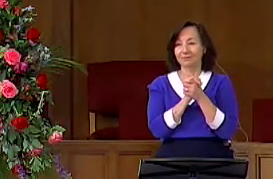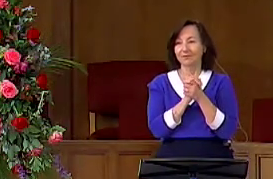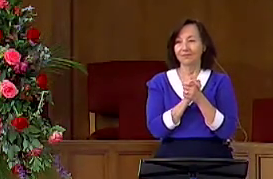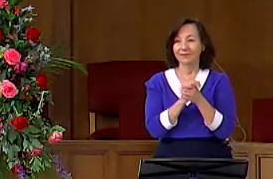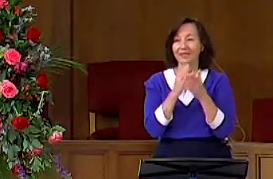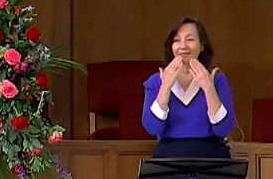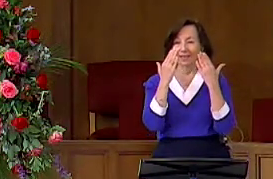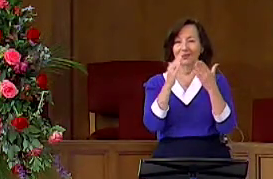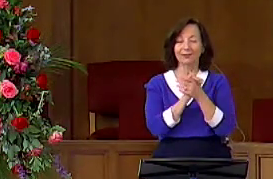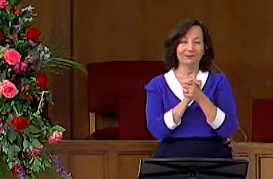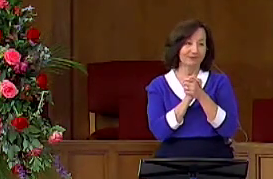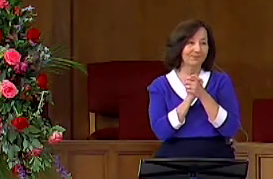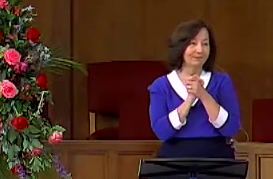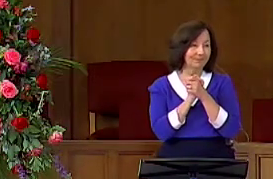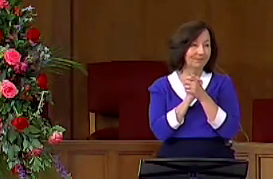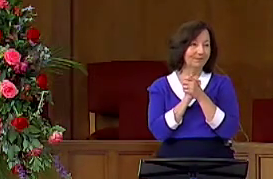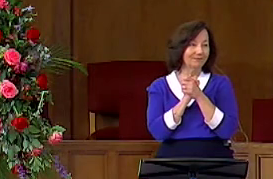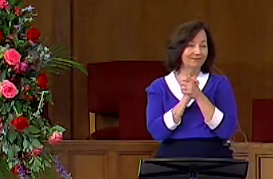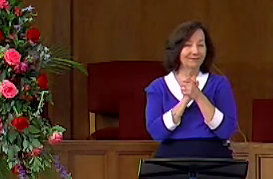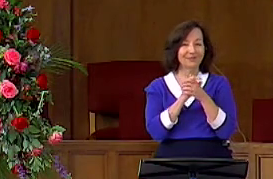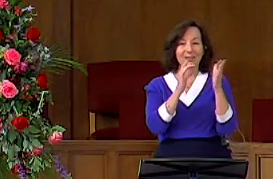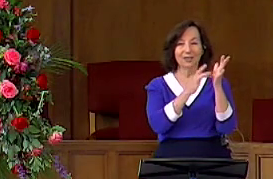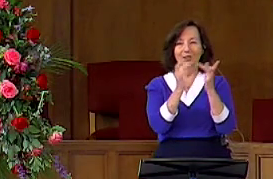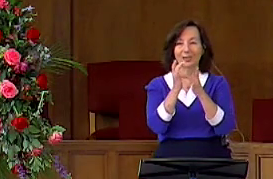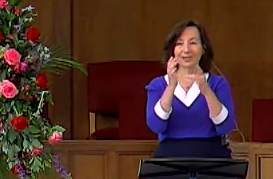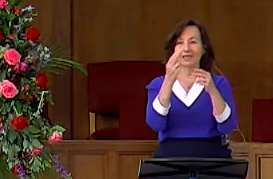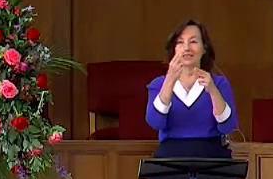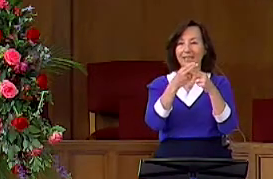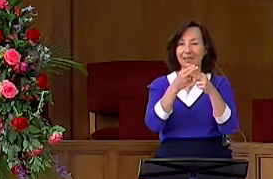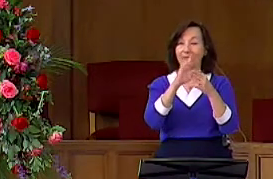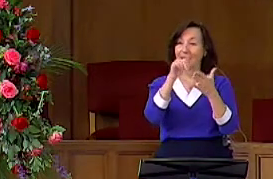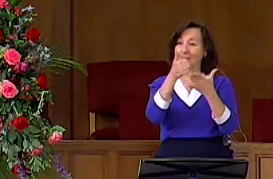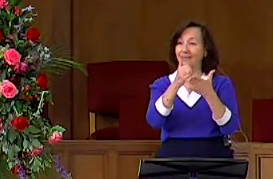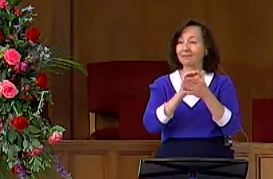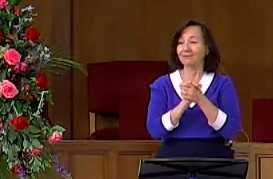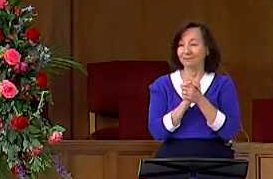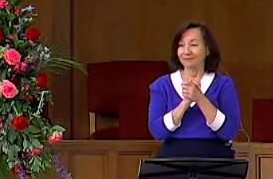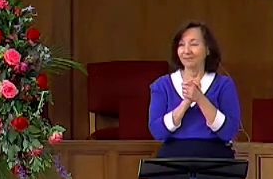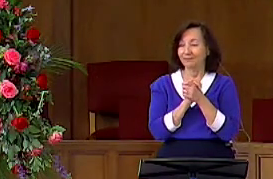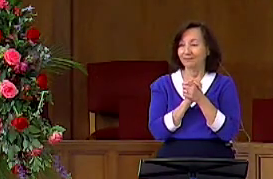Thank you. In Jesus' name, amen.